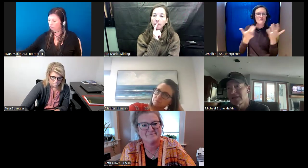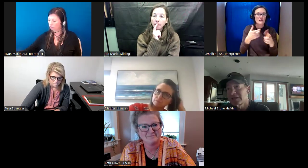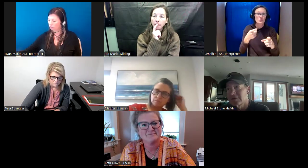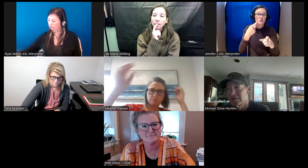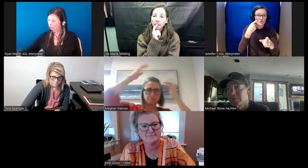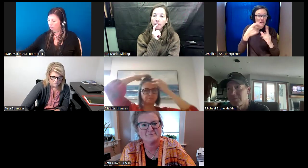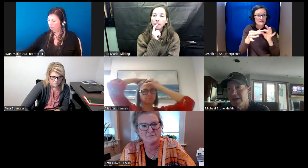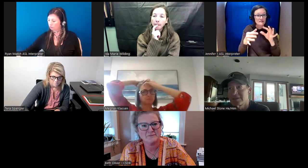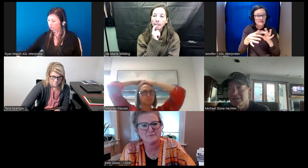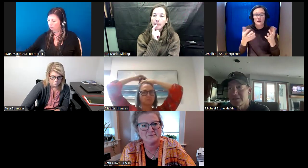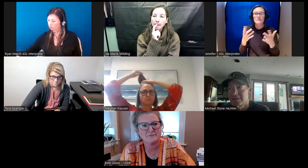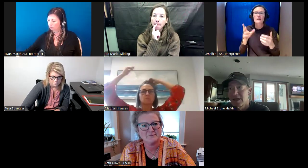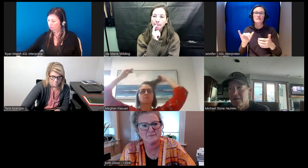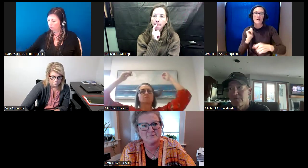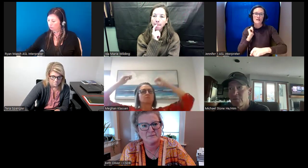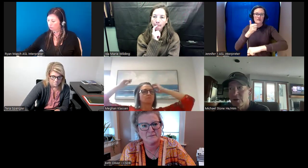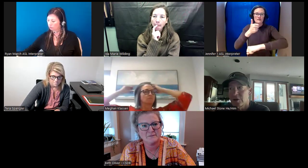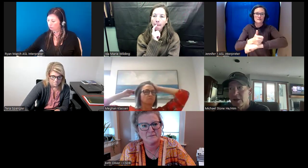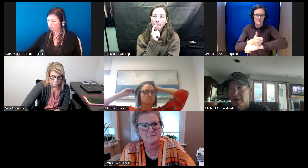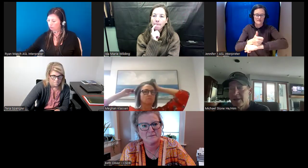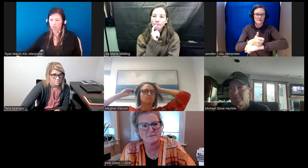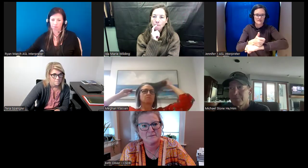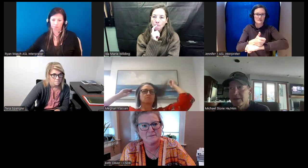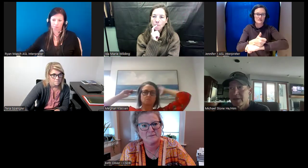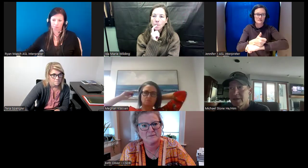it'll set the basis for